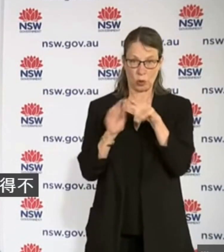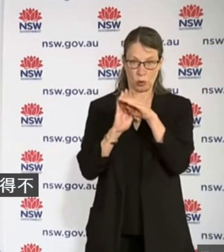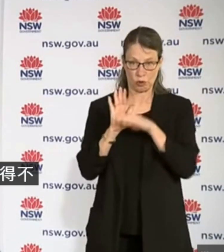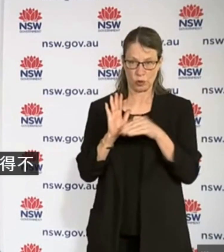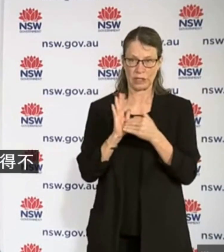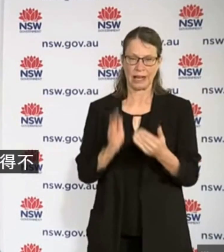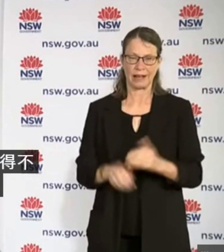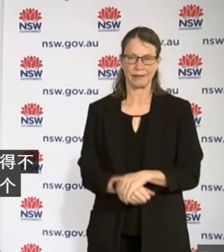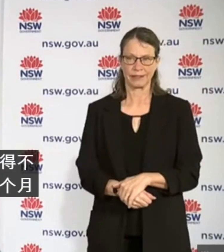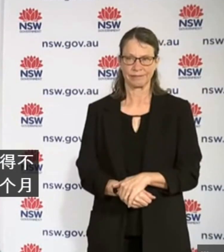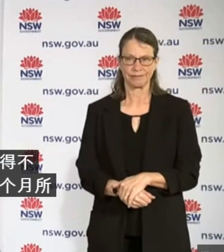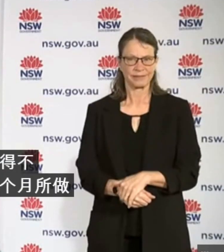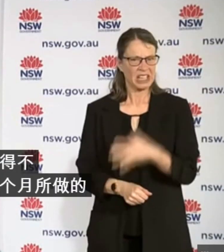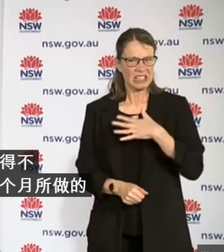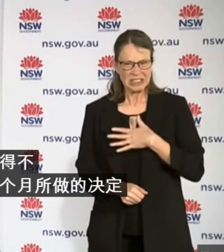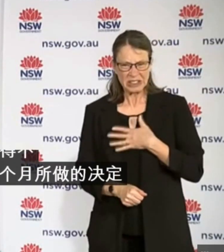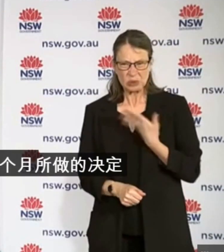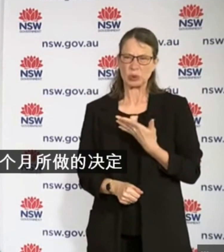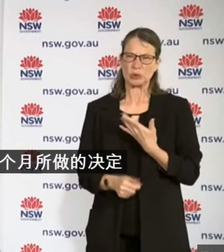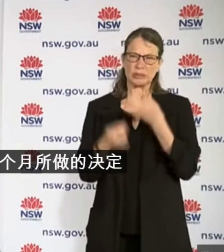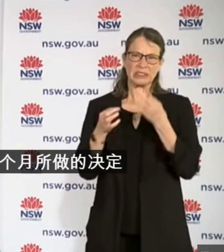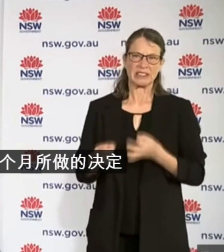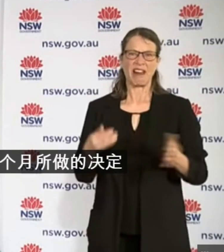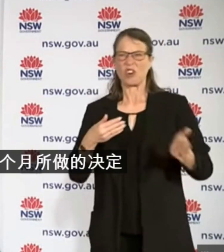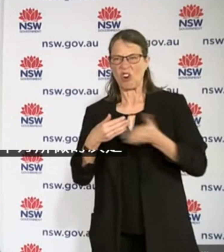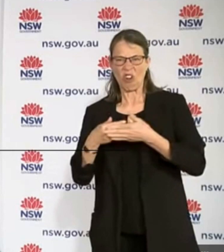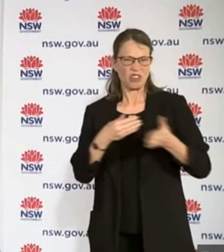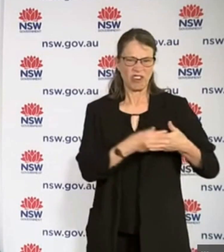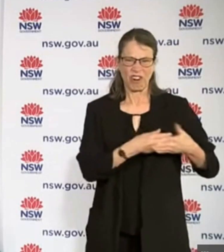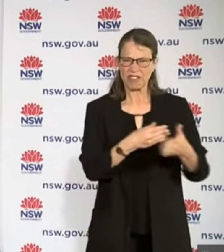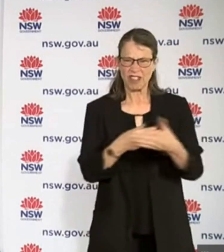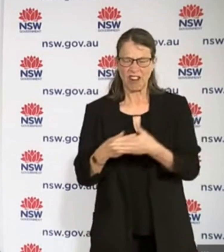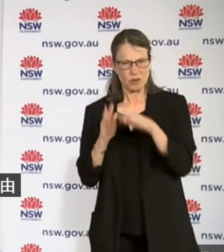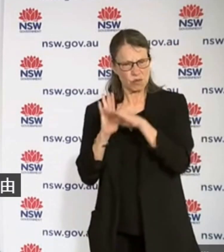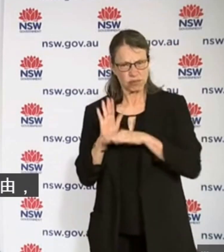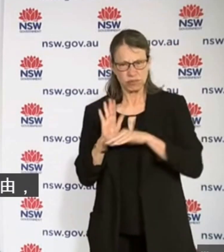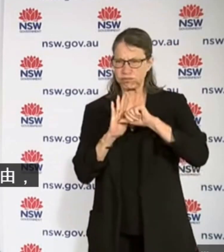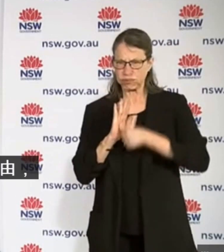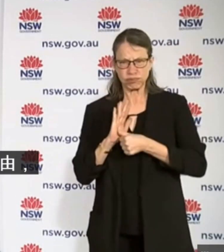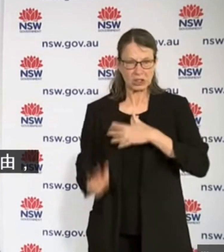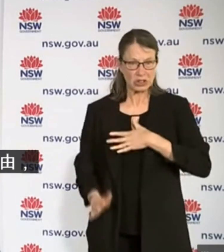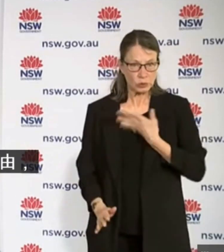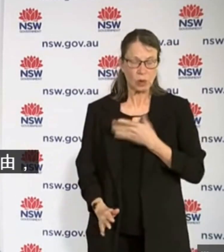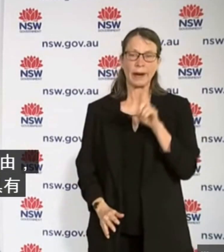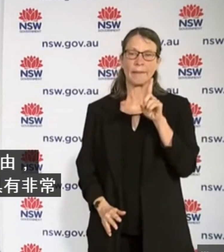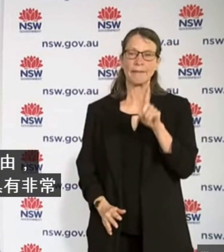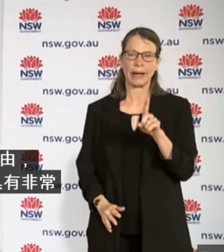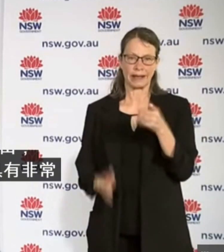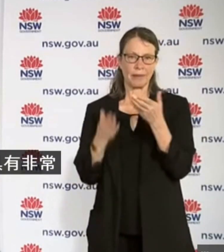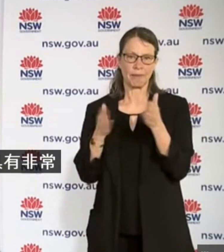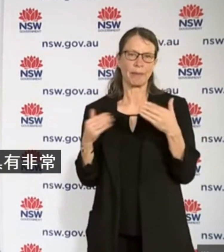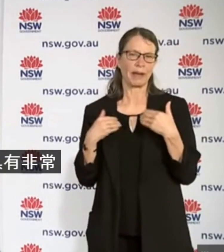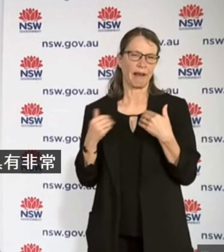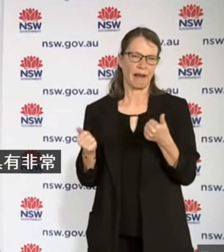to make the decisions we did in the last few months. None of us want to inhibit people's freedoms, but the public health orders have very